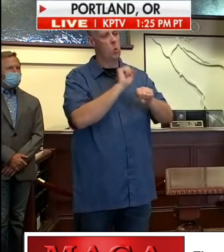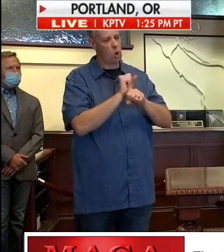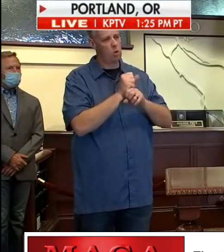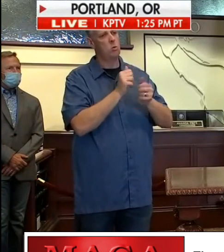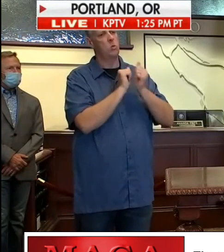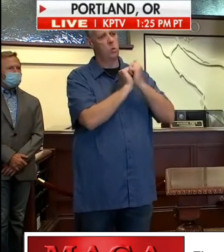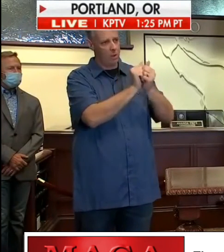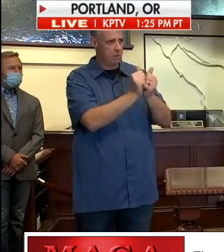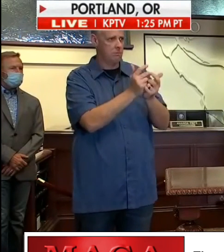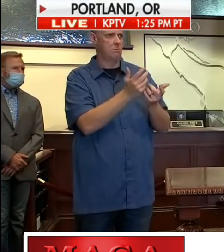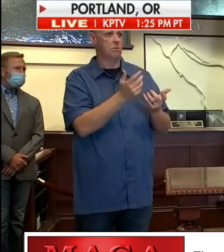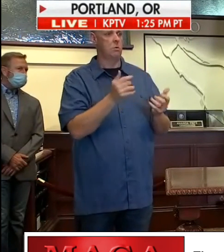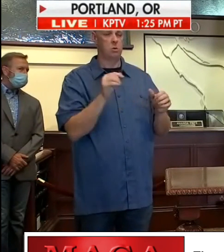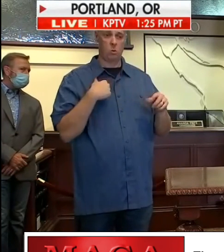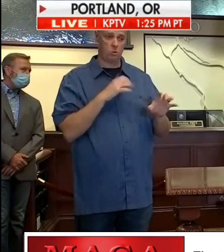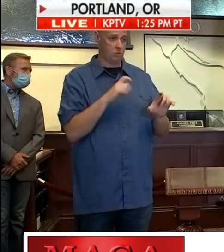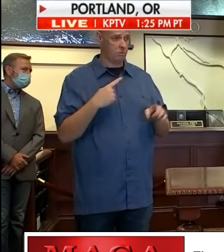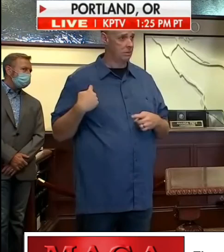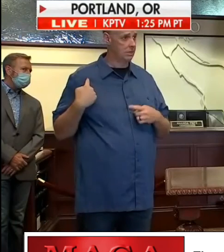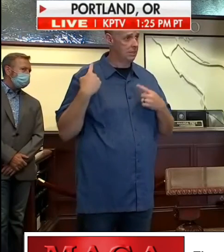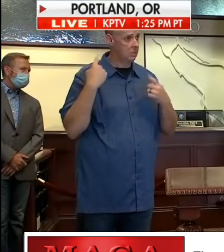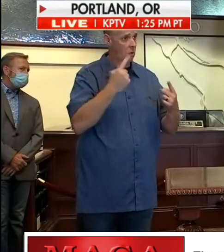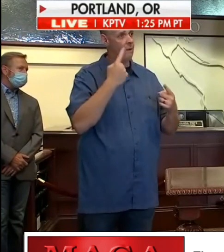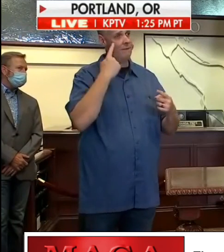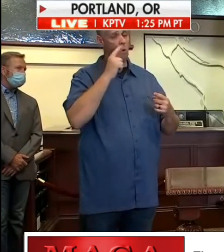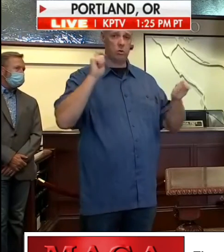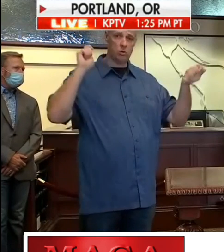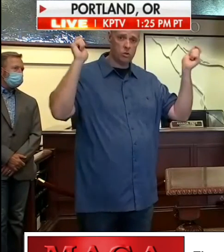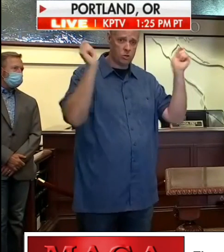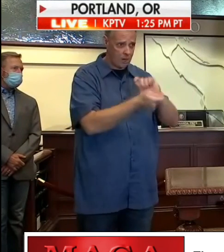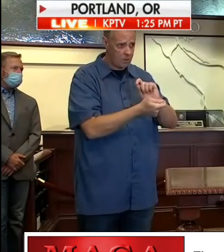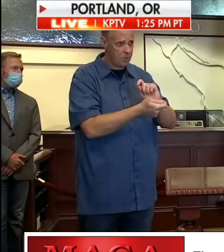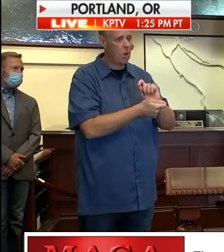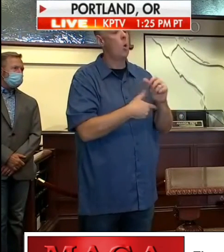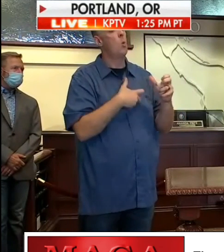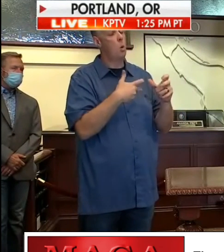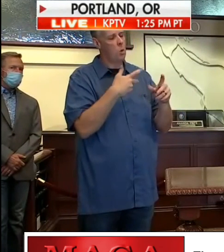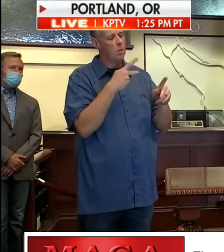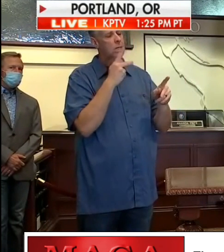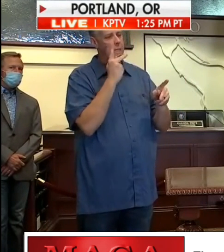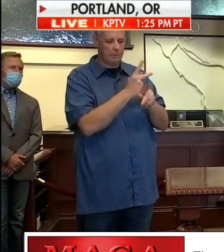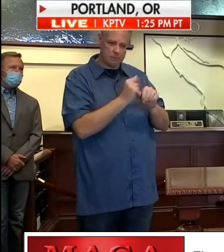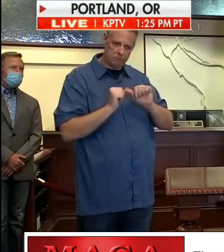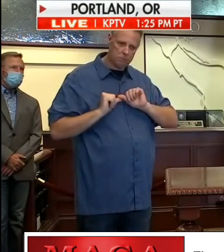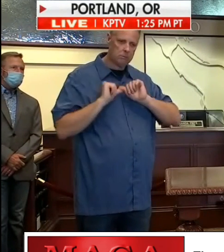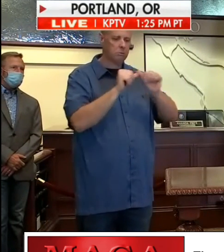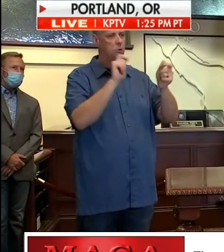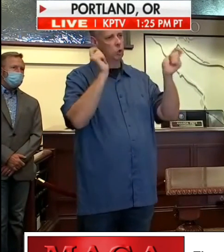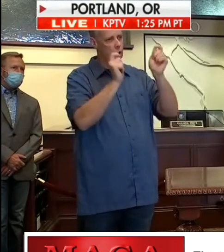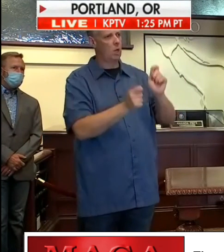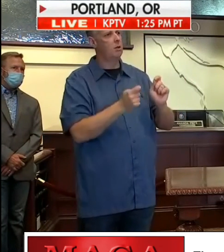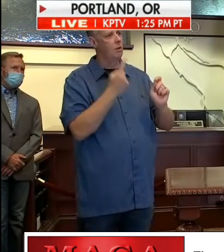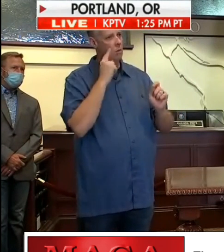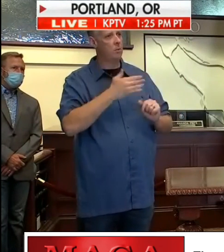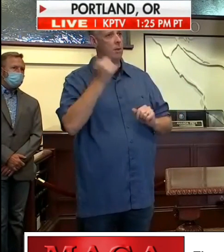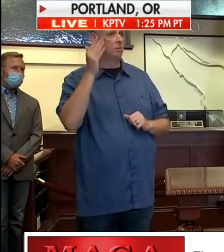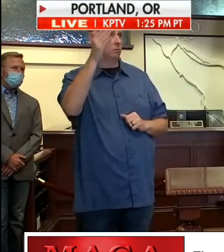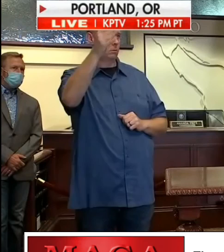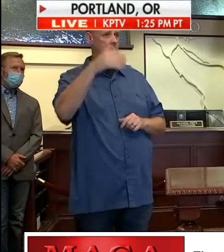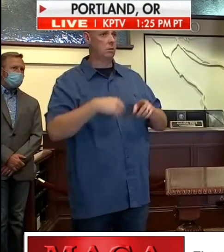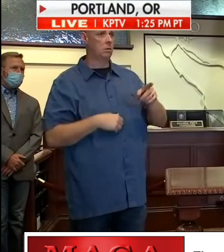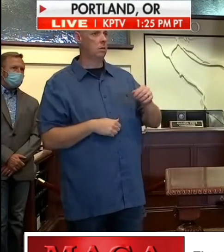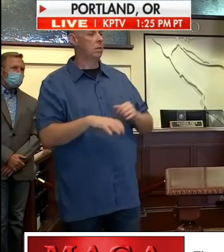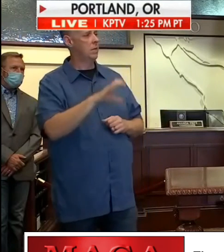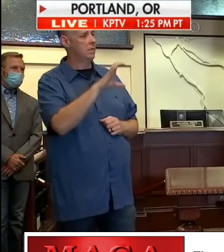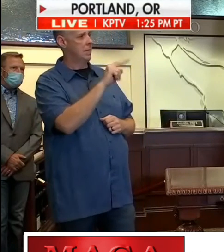do the work that we've already engaged in around historic reforms, and let's work together moving forward. Yes, sir. Mr. Mayor, Josh